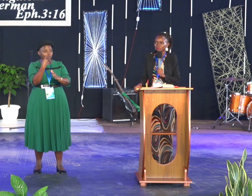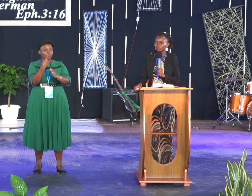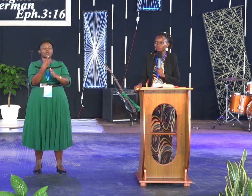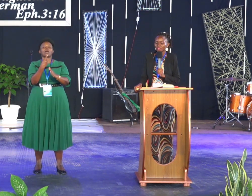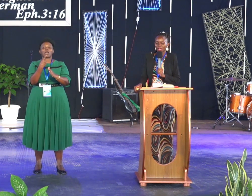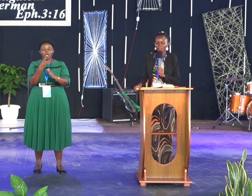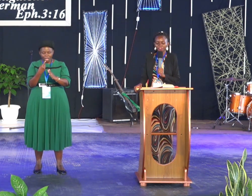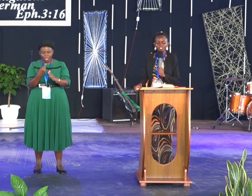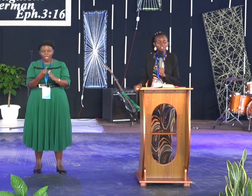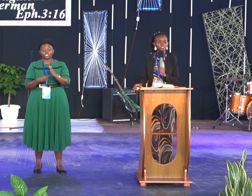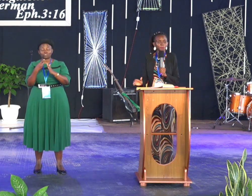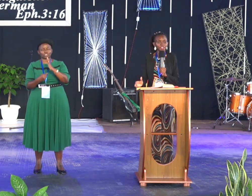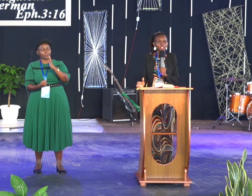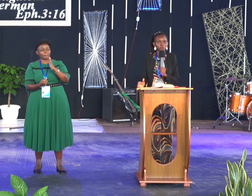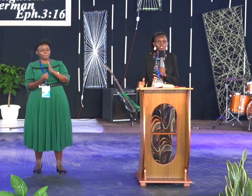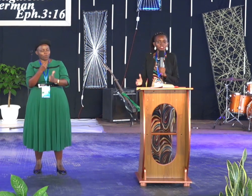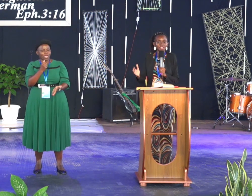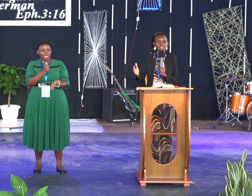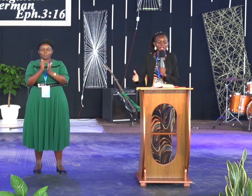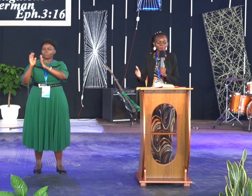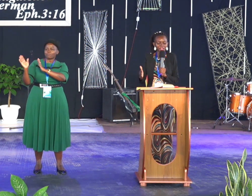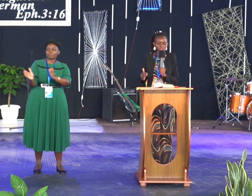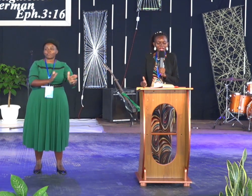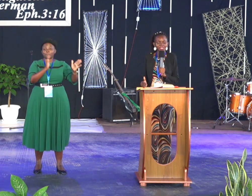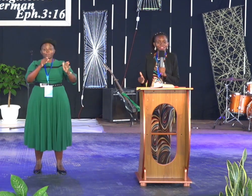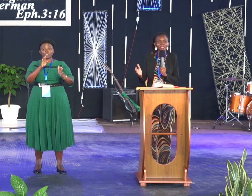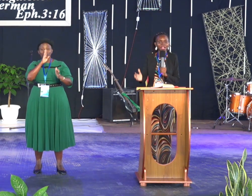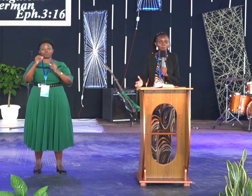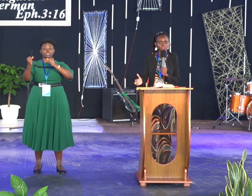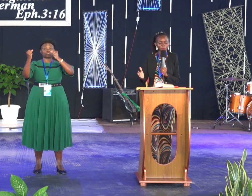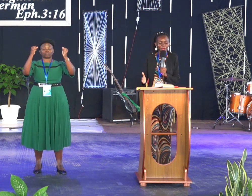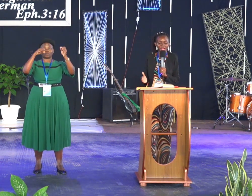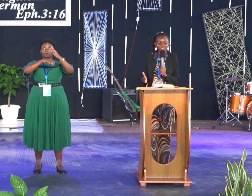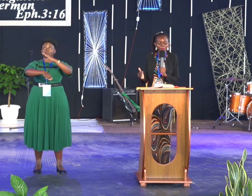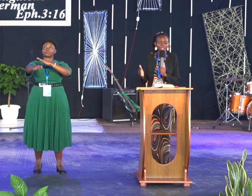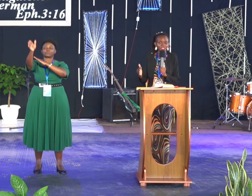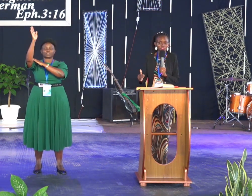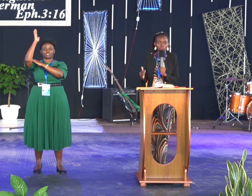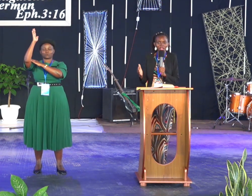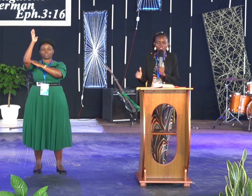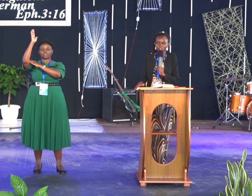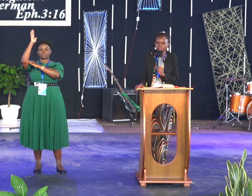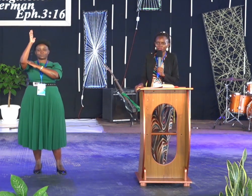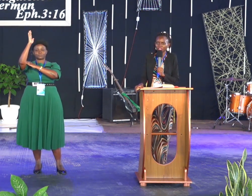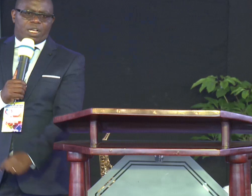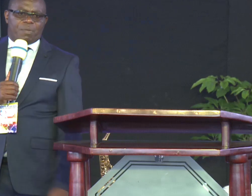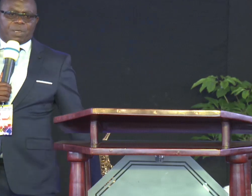mu Katonda. Afflictions, bad situations that come unto us, they come to prepare us and make us strong unto the Lord. Agambye